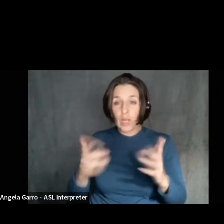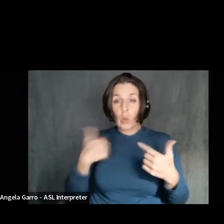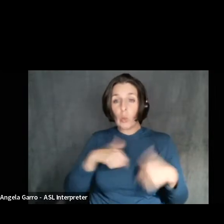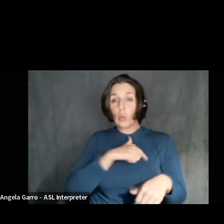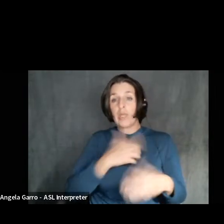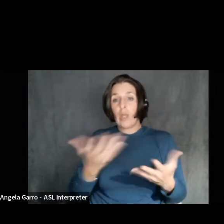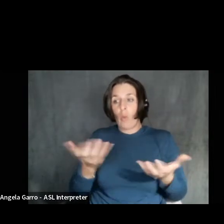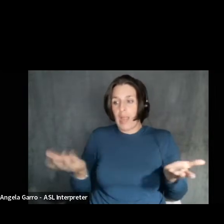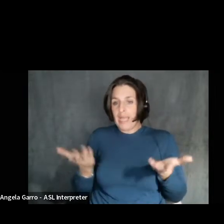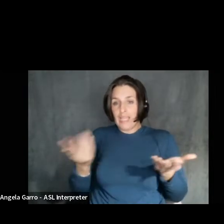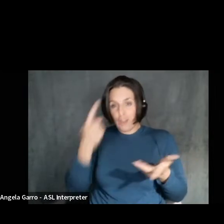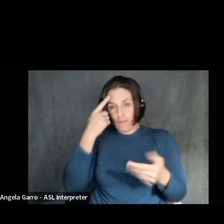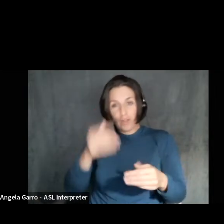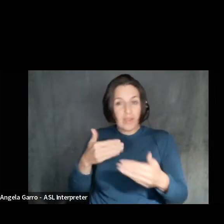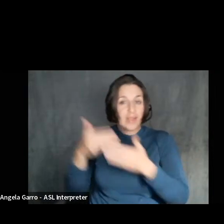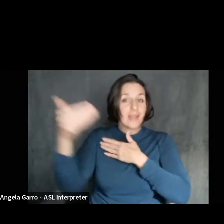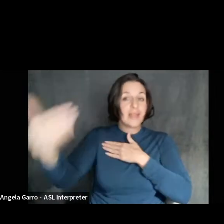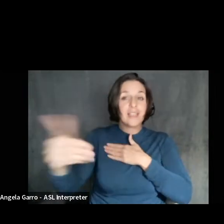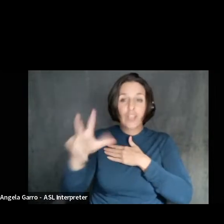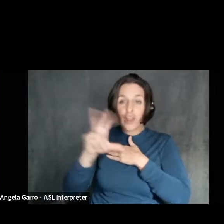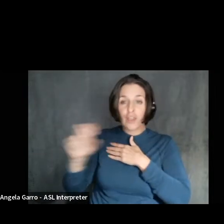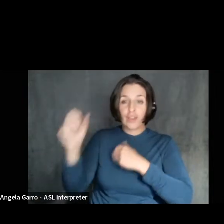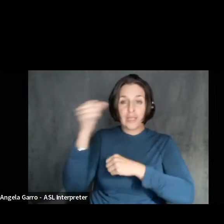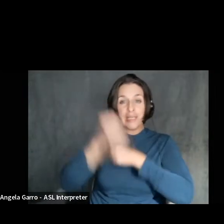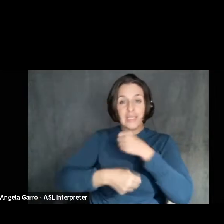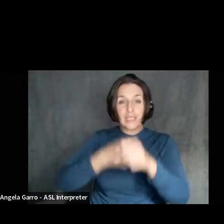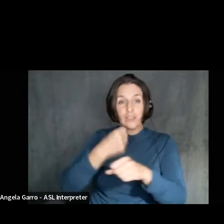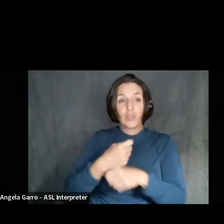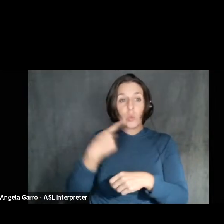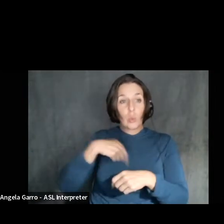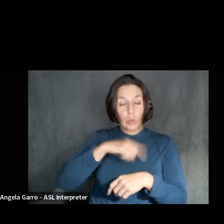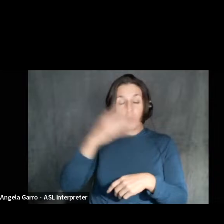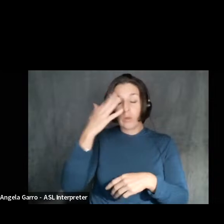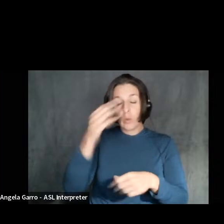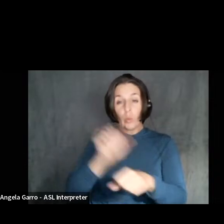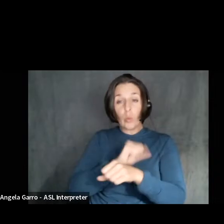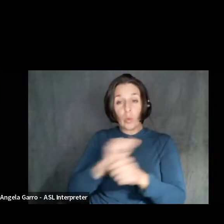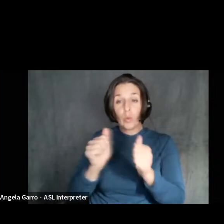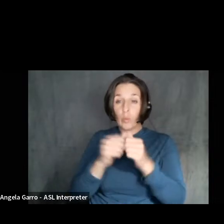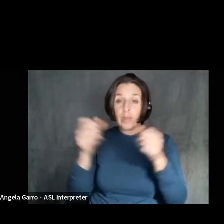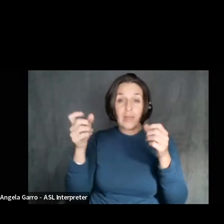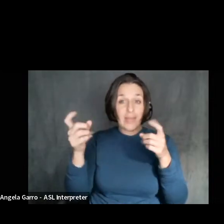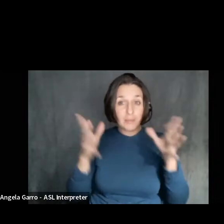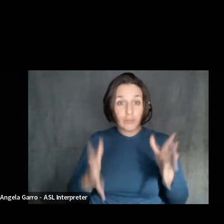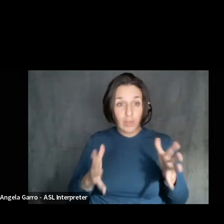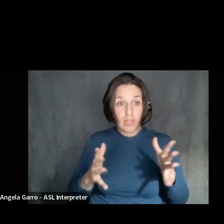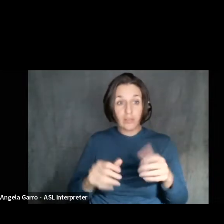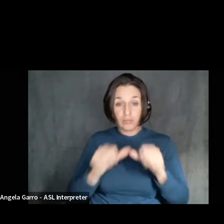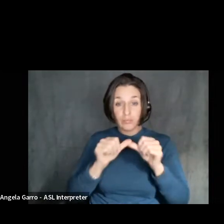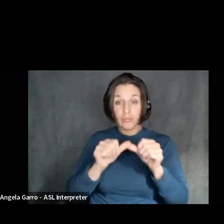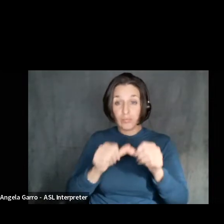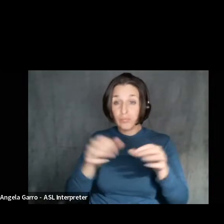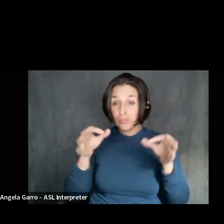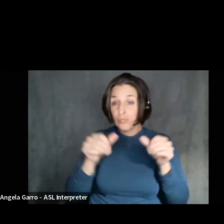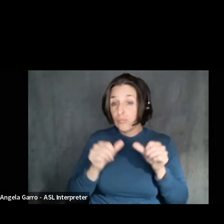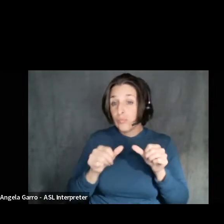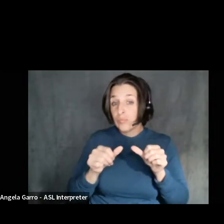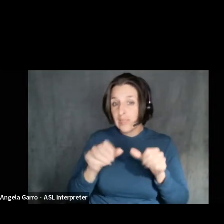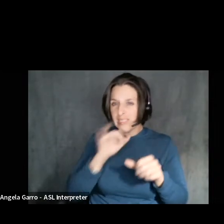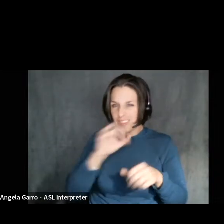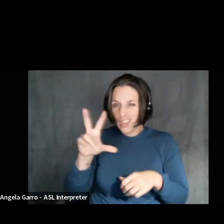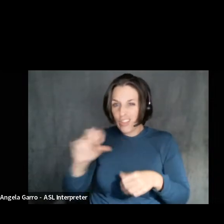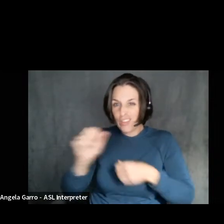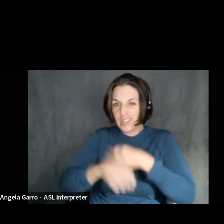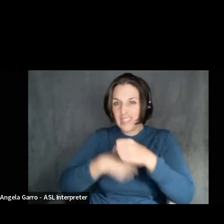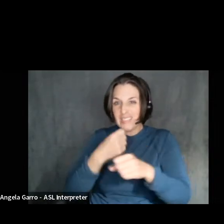years. We know in working with our administrators that determining permanency is a 30-year decision oftentimes. And